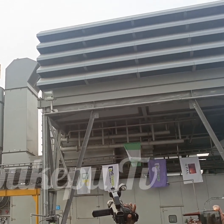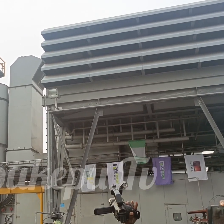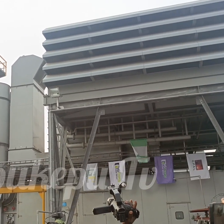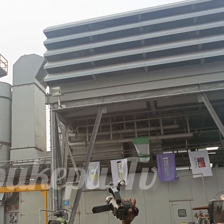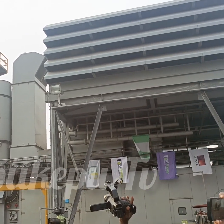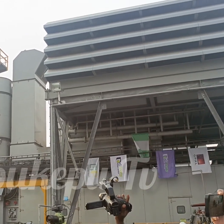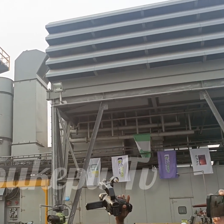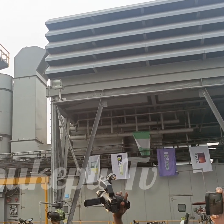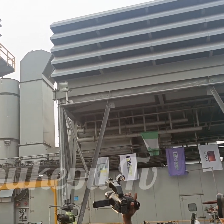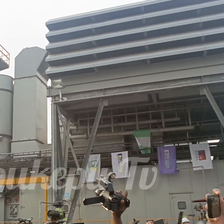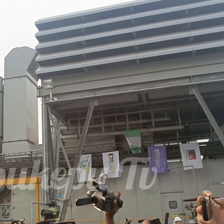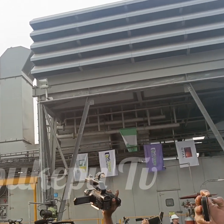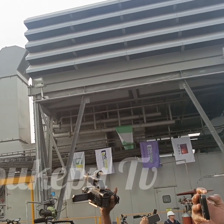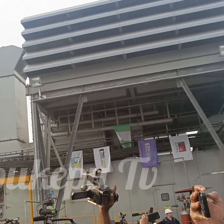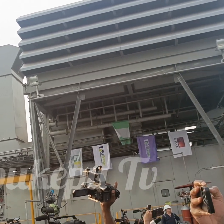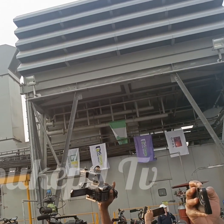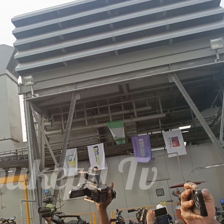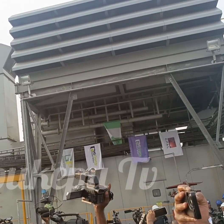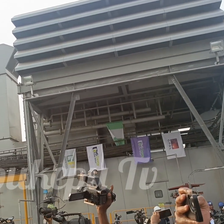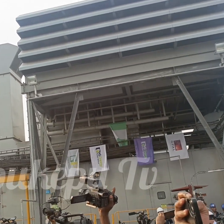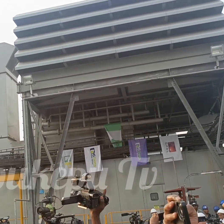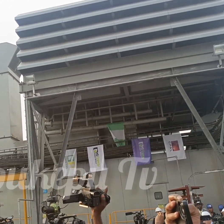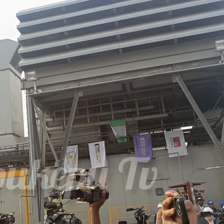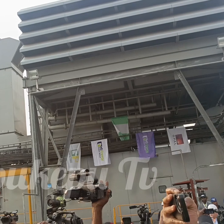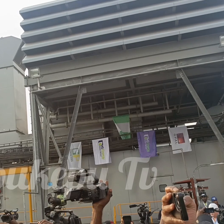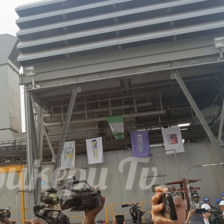I'm telling you, 20 years of